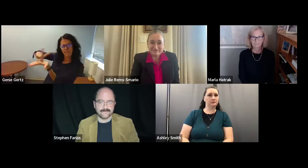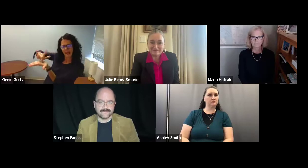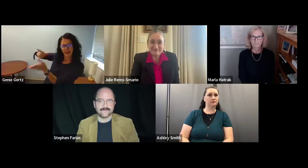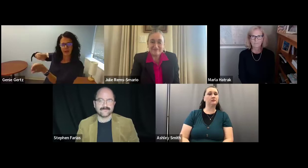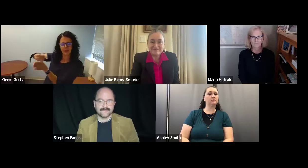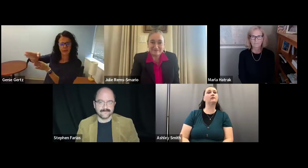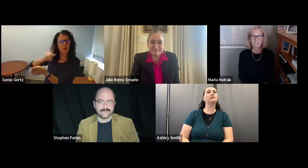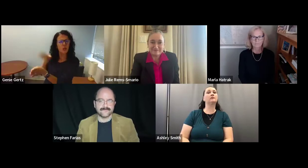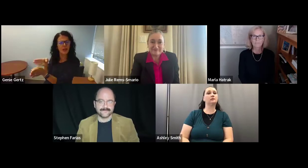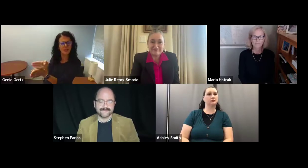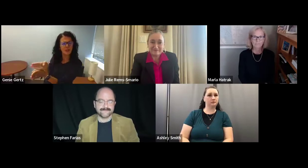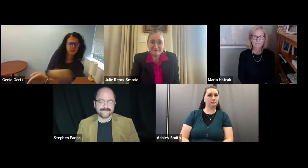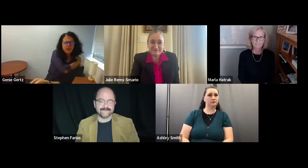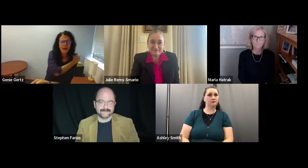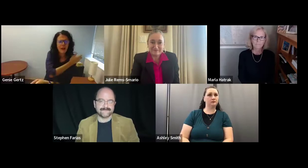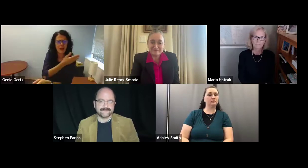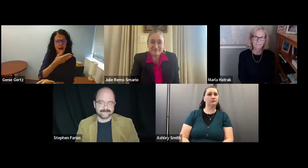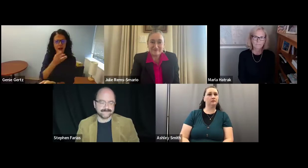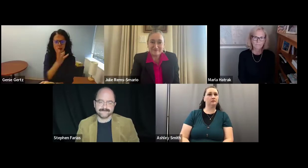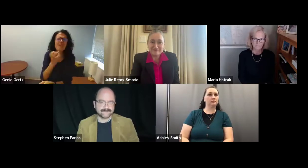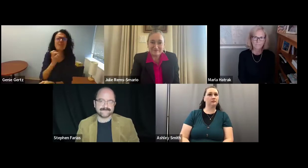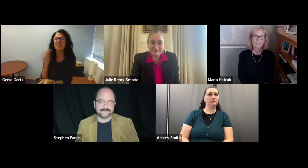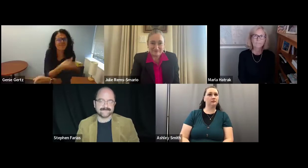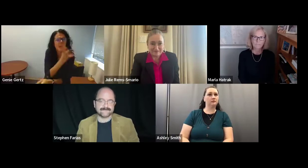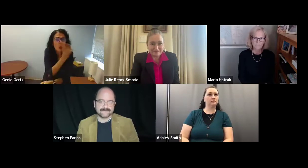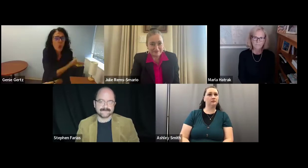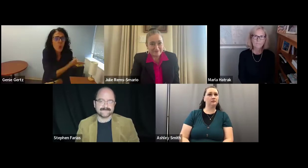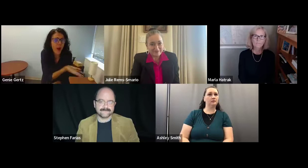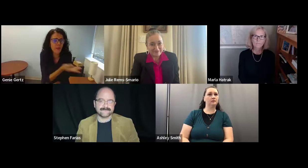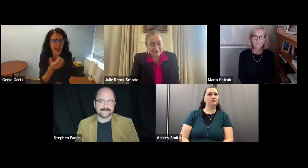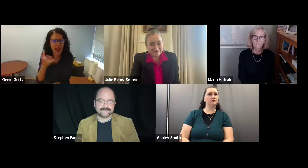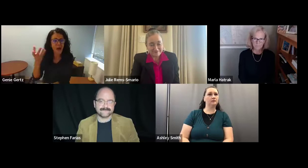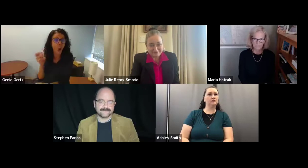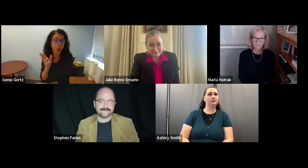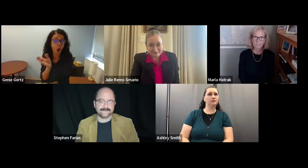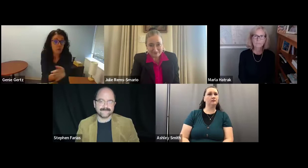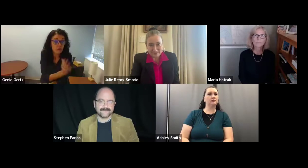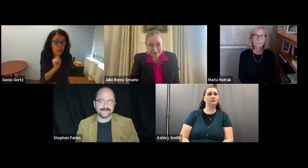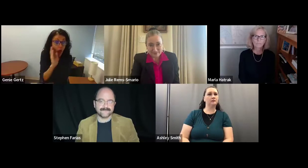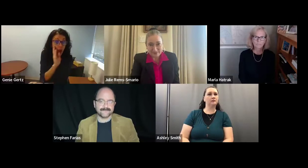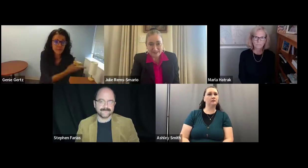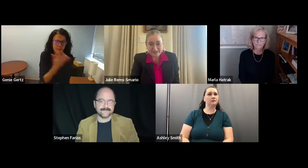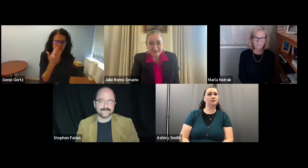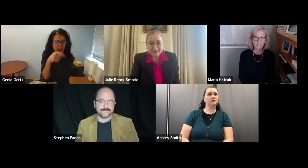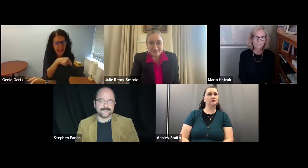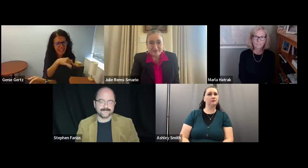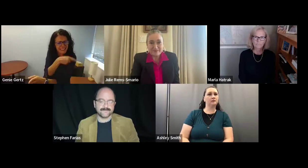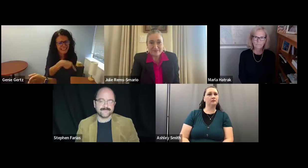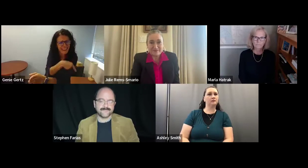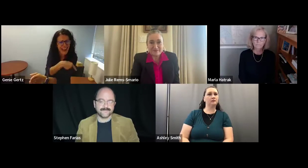system supports the medical field, and the medical field ignores the